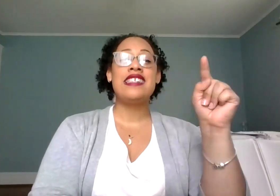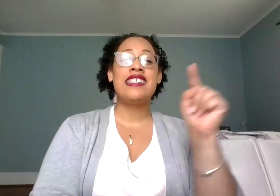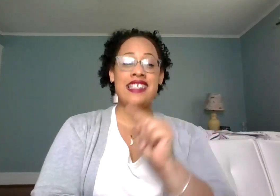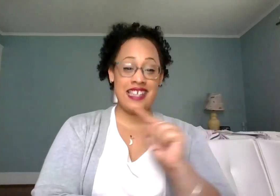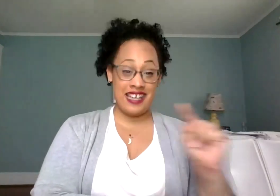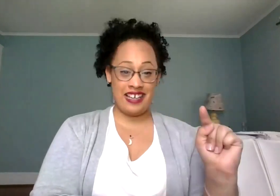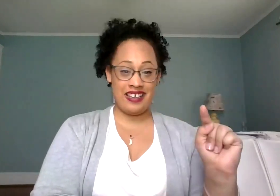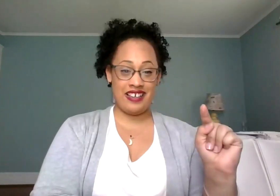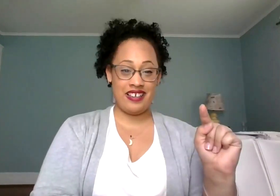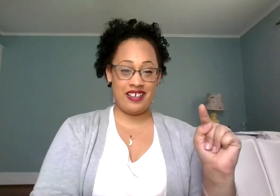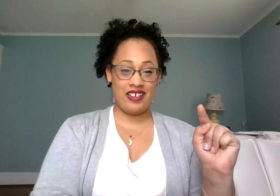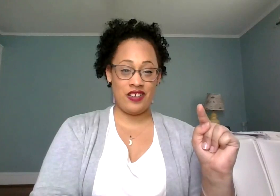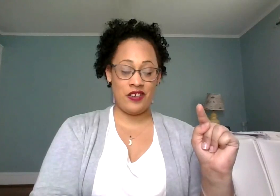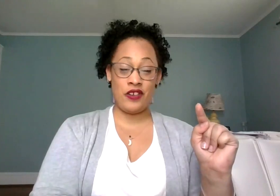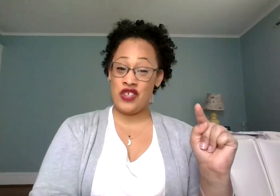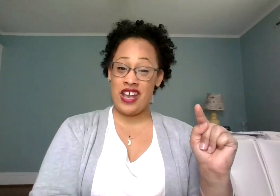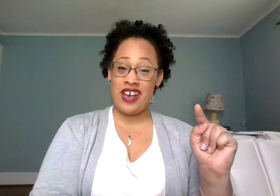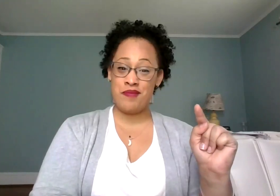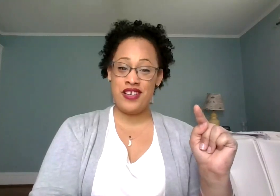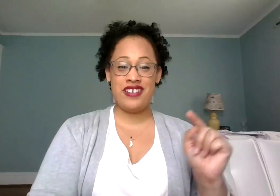Z. Good job.